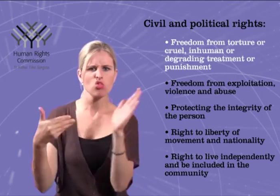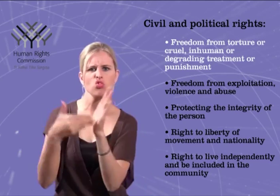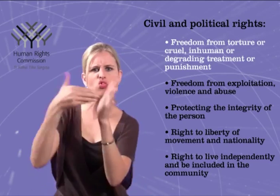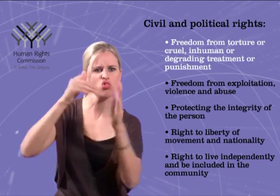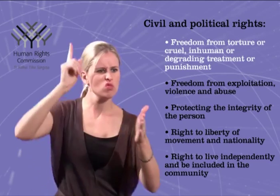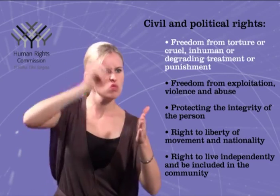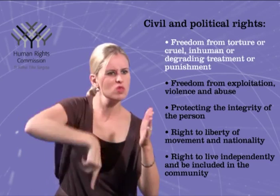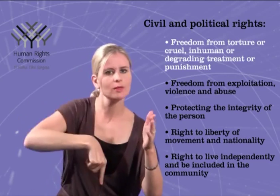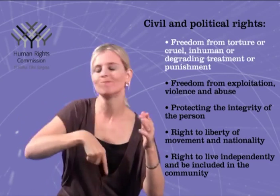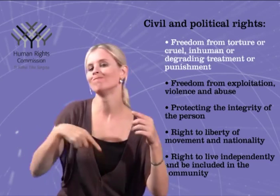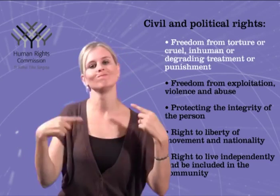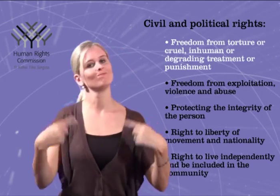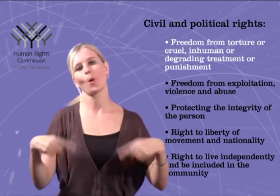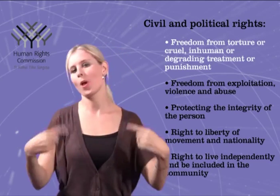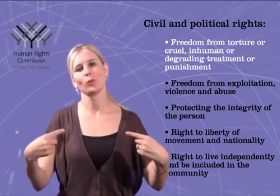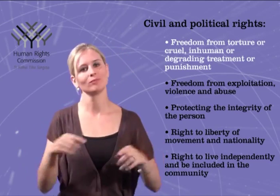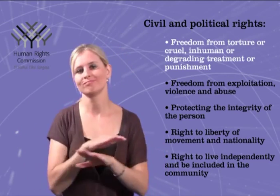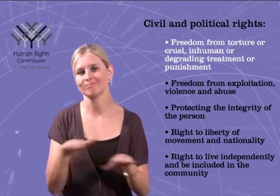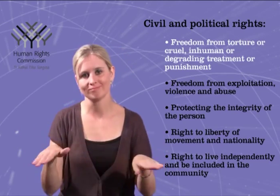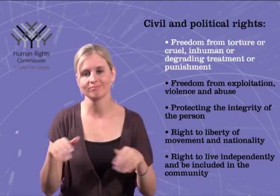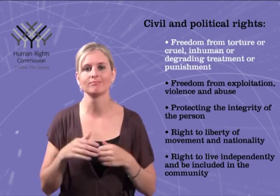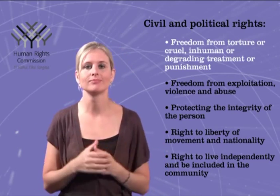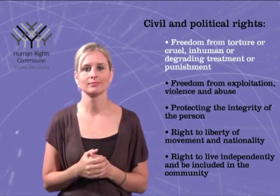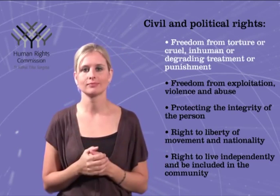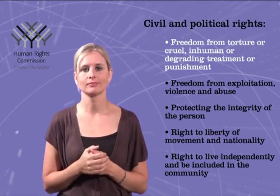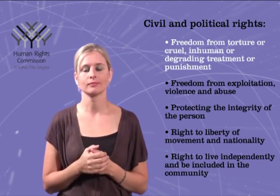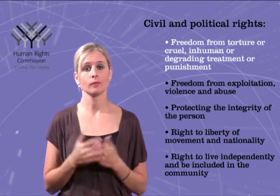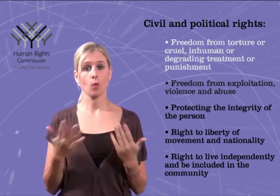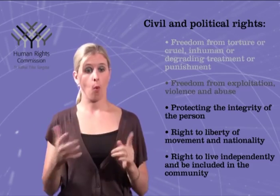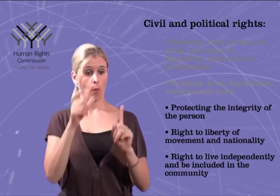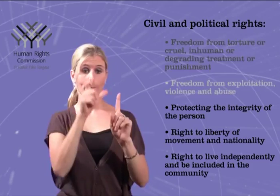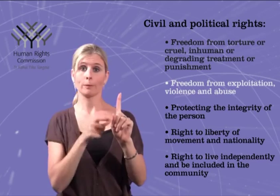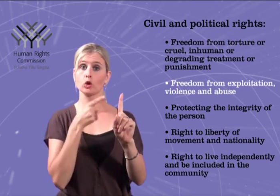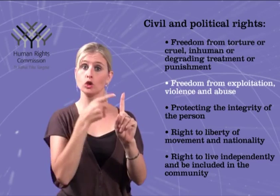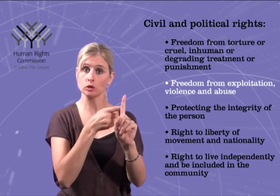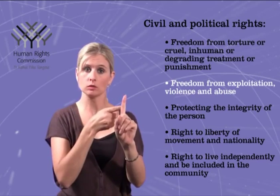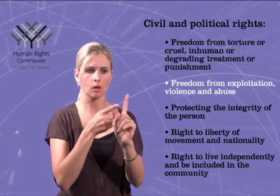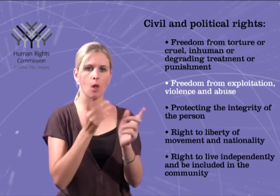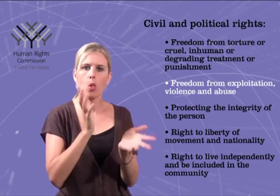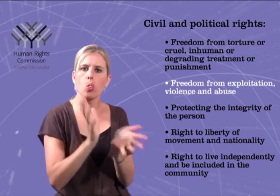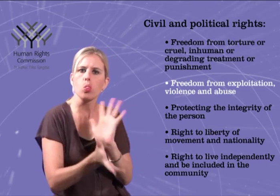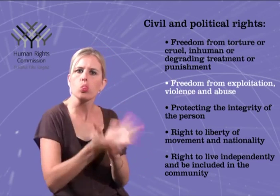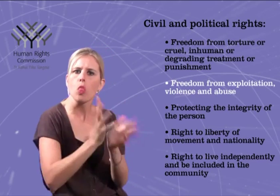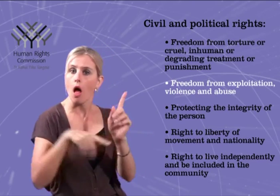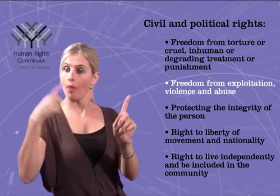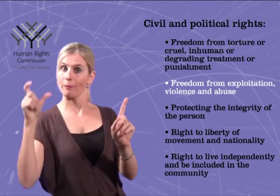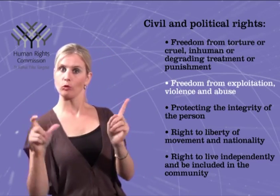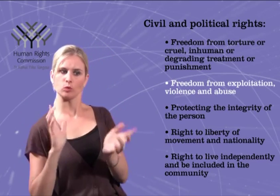freedom from torture or cruelty, inhumane or degrading treatment or